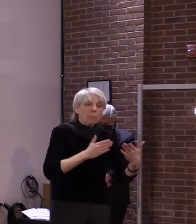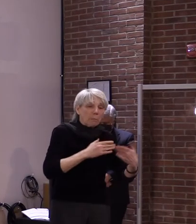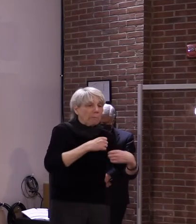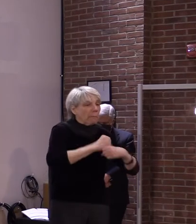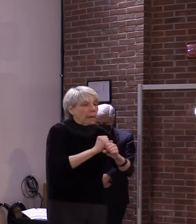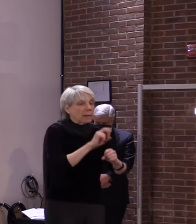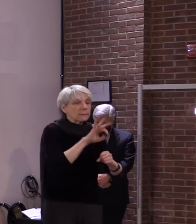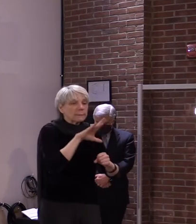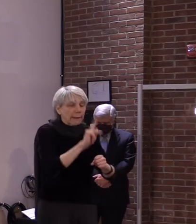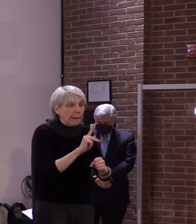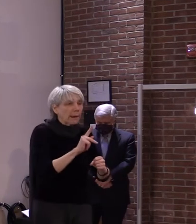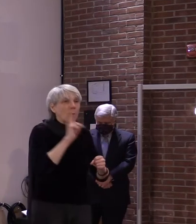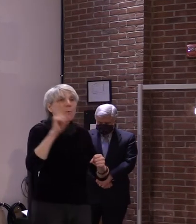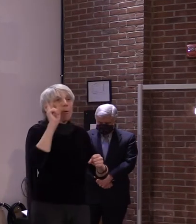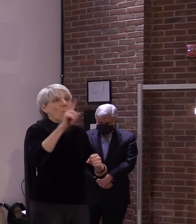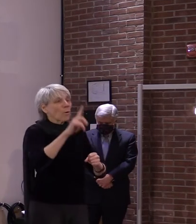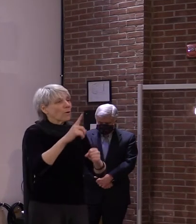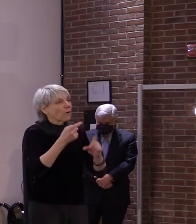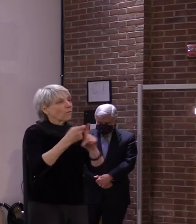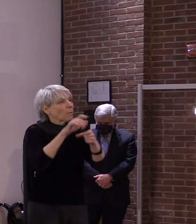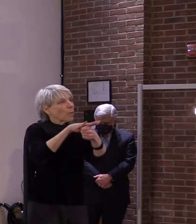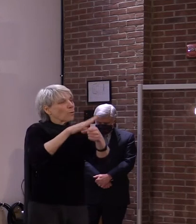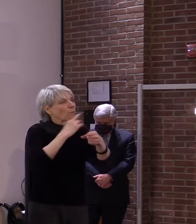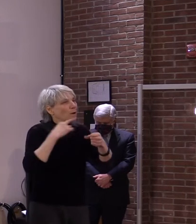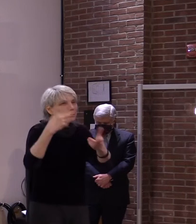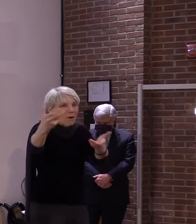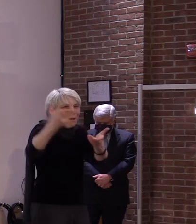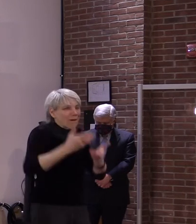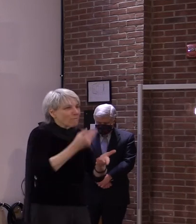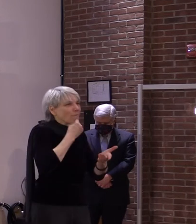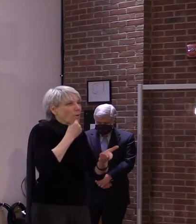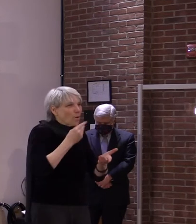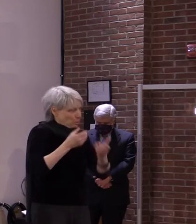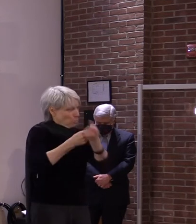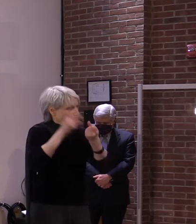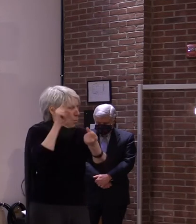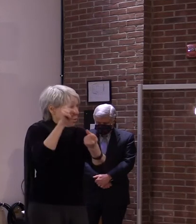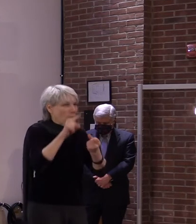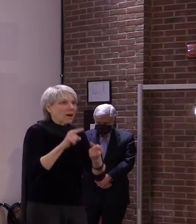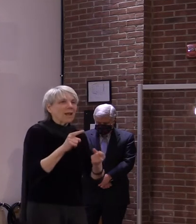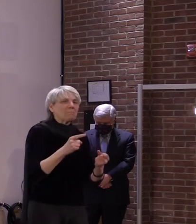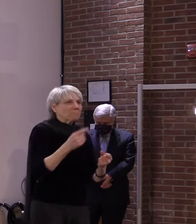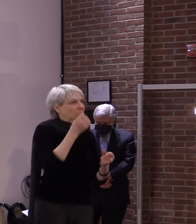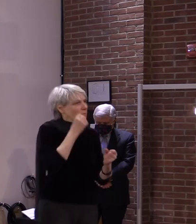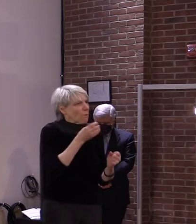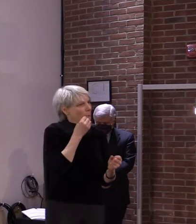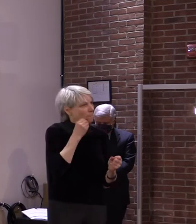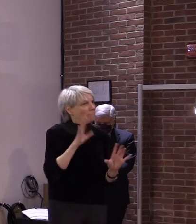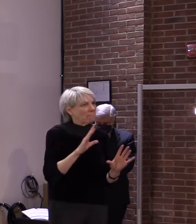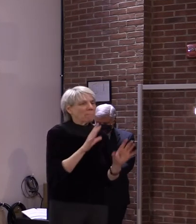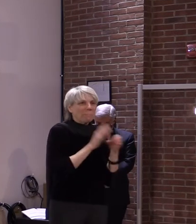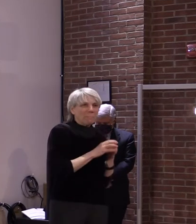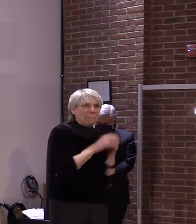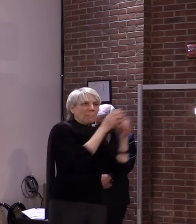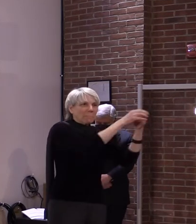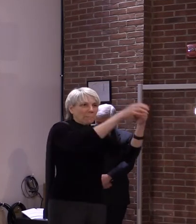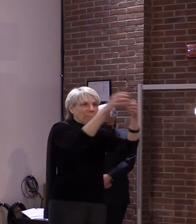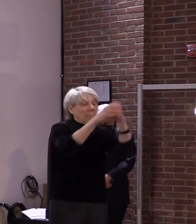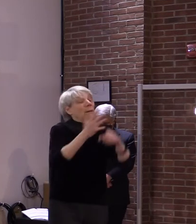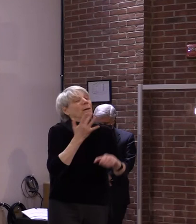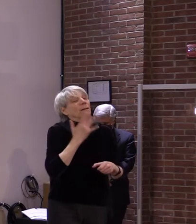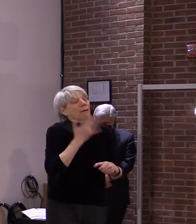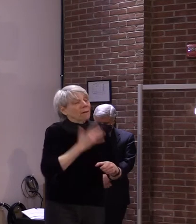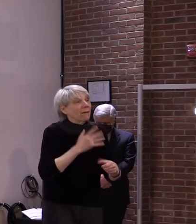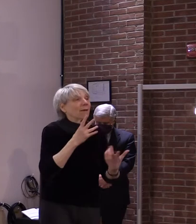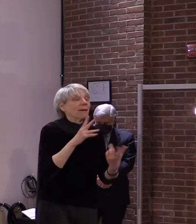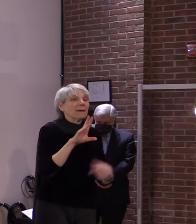food and support your local restaurants luckily as we all know super bowl is a tv event so we can